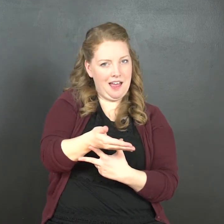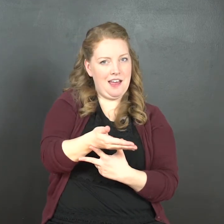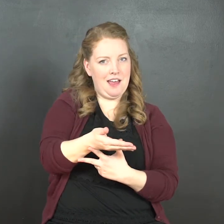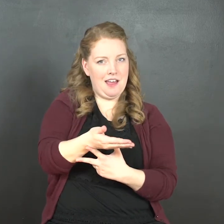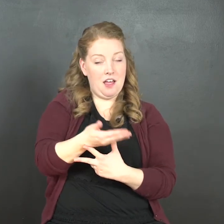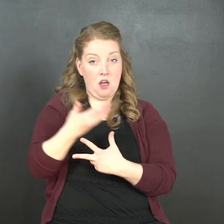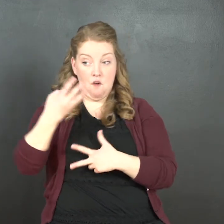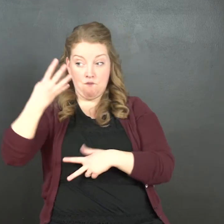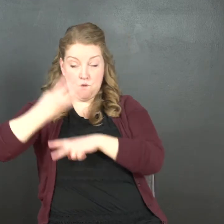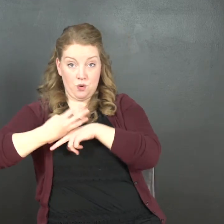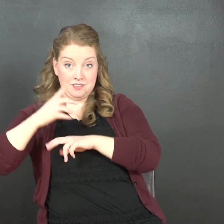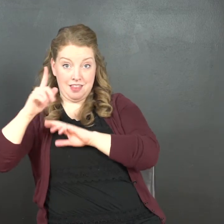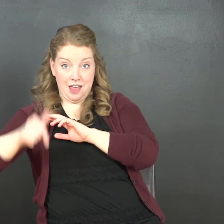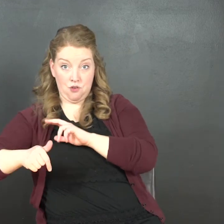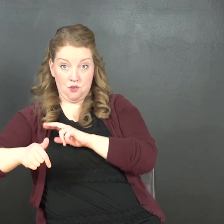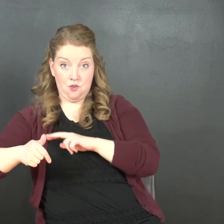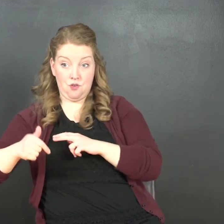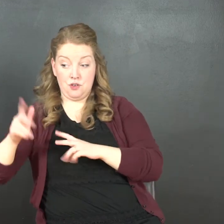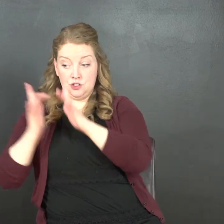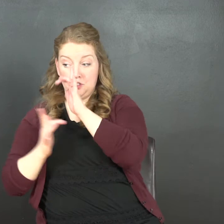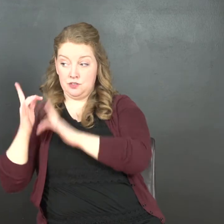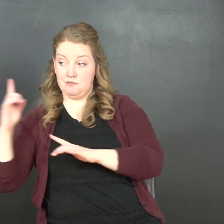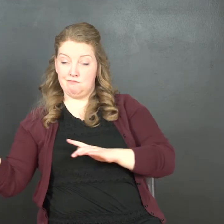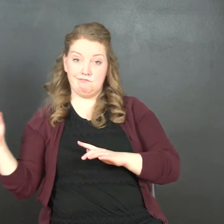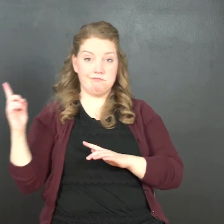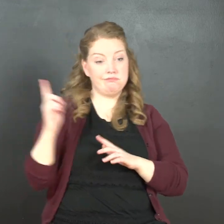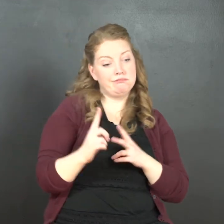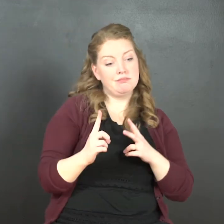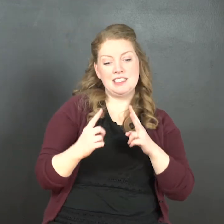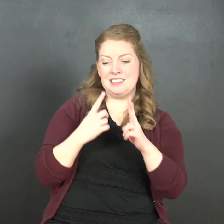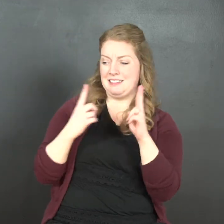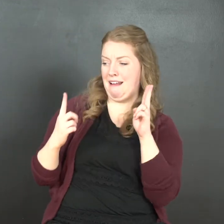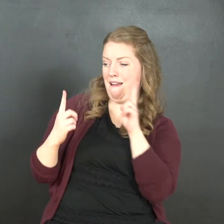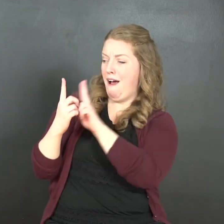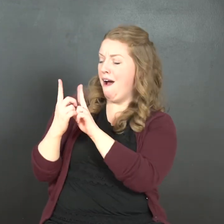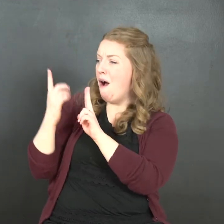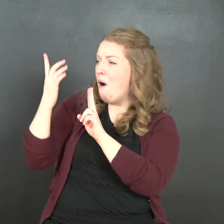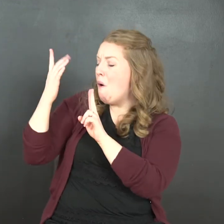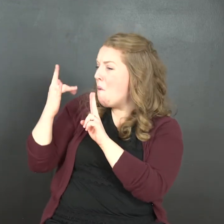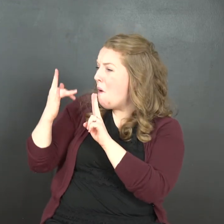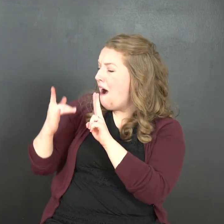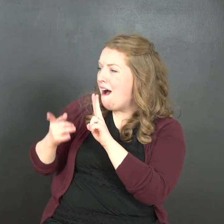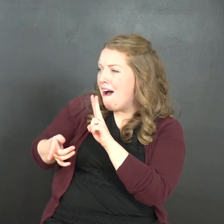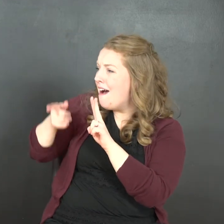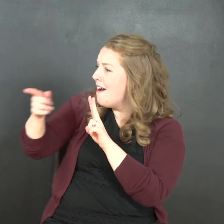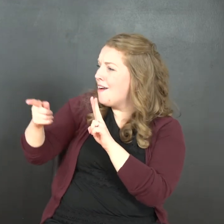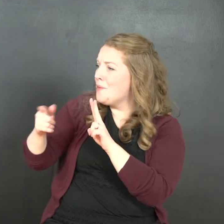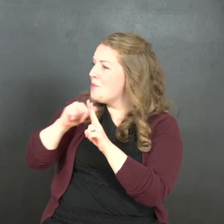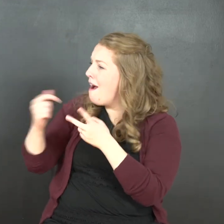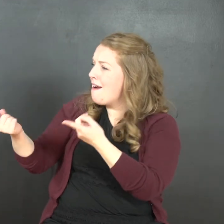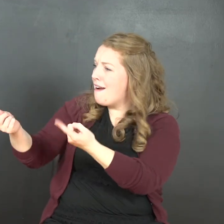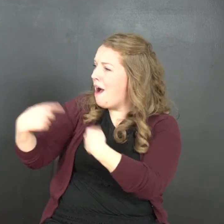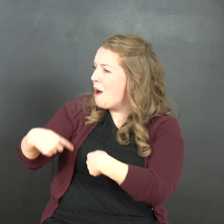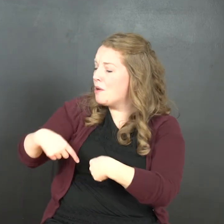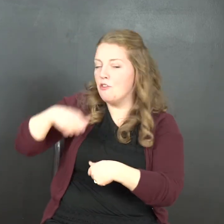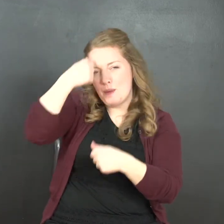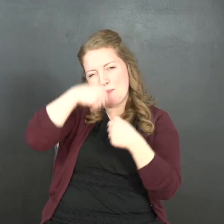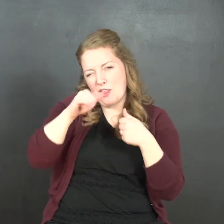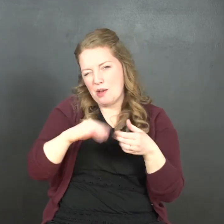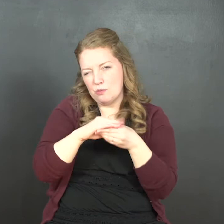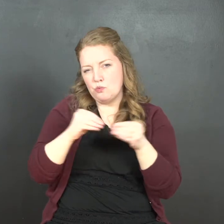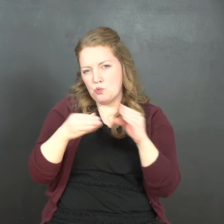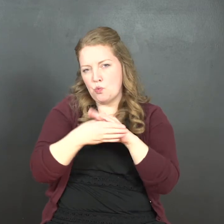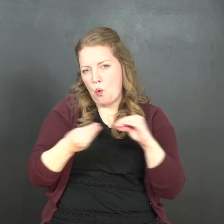that story. You ought to read it sometime in John chapter 11. But Jesus then said this in response to all of that in verse